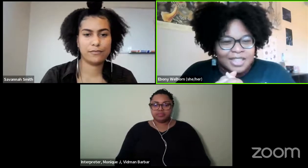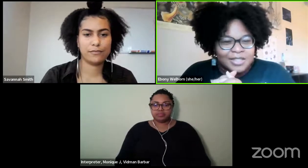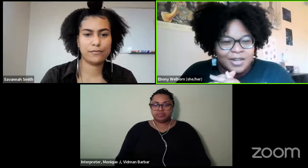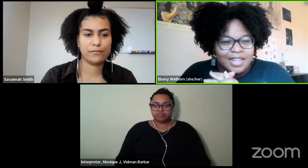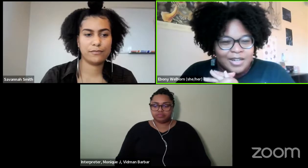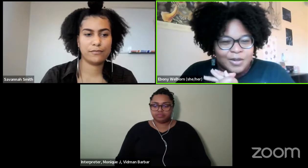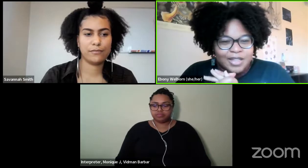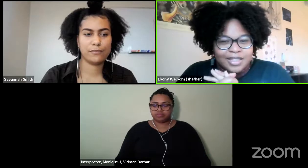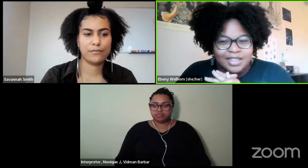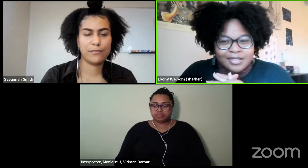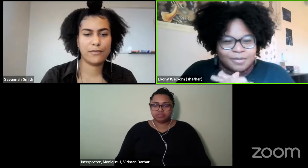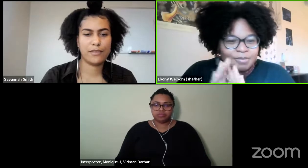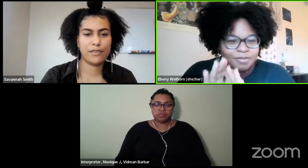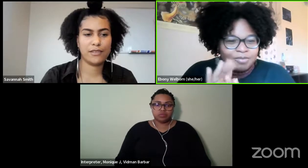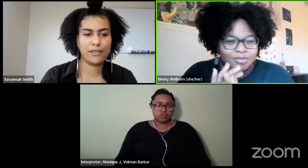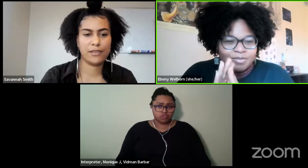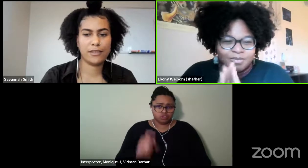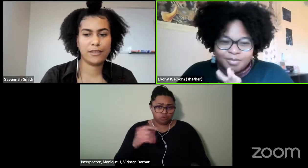Should we get started, or?